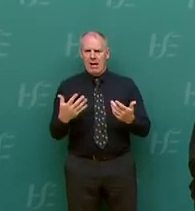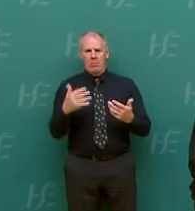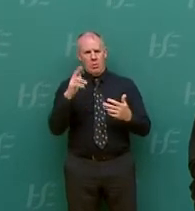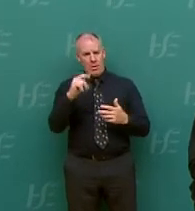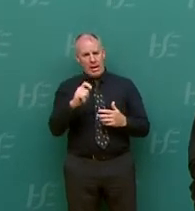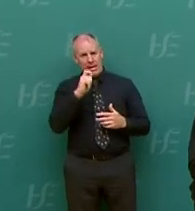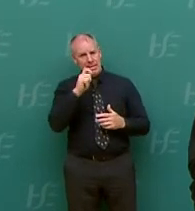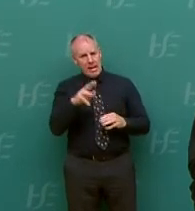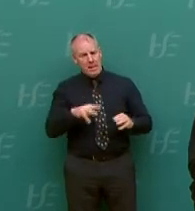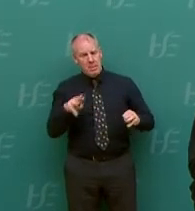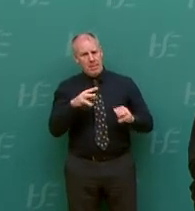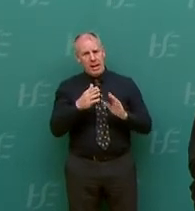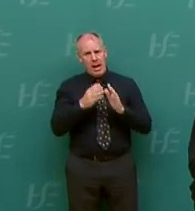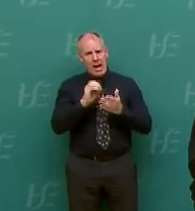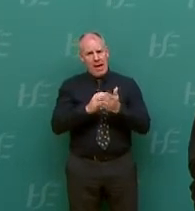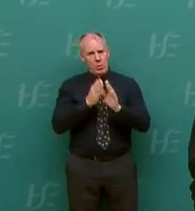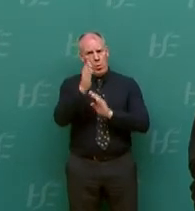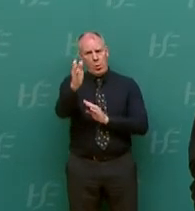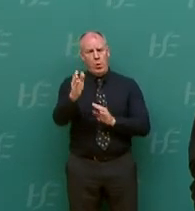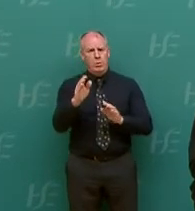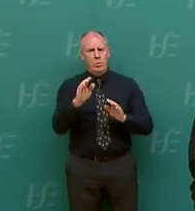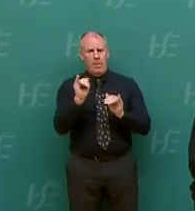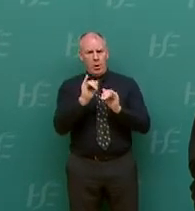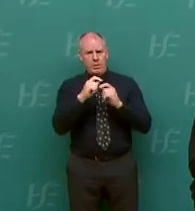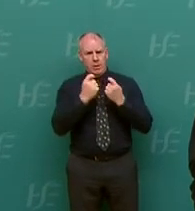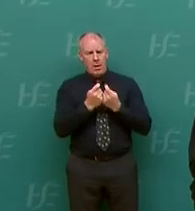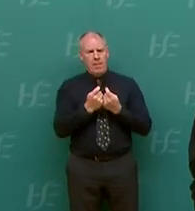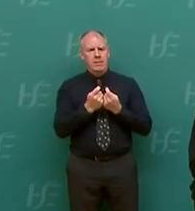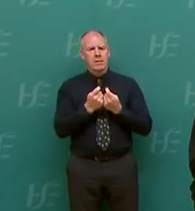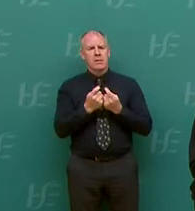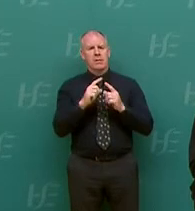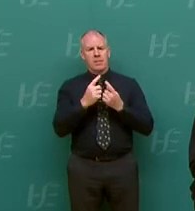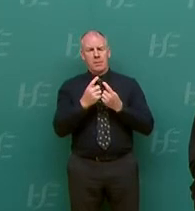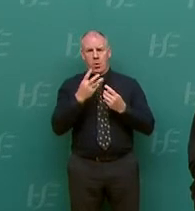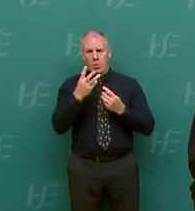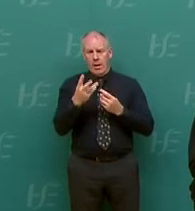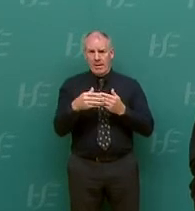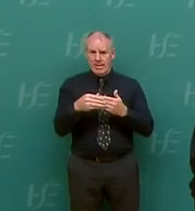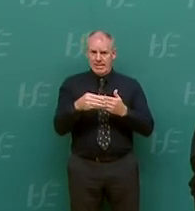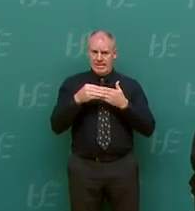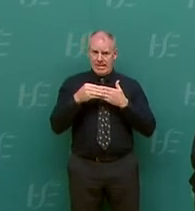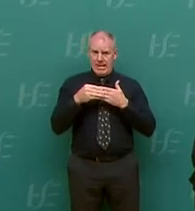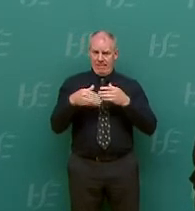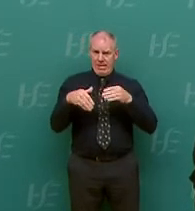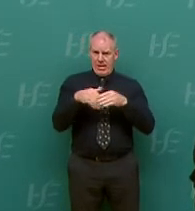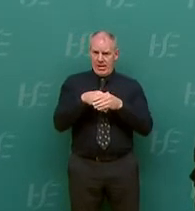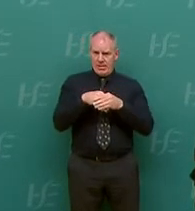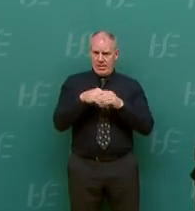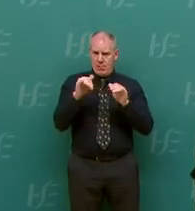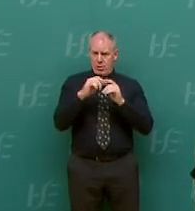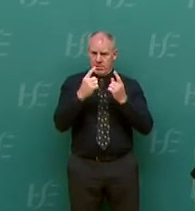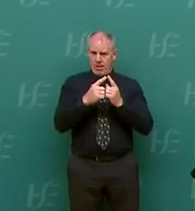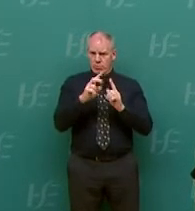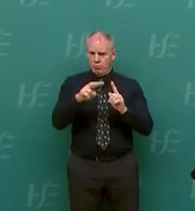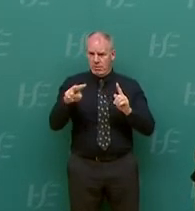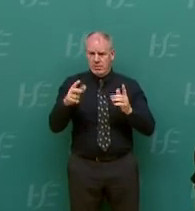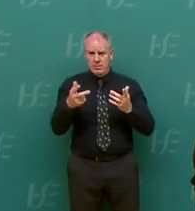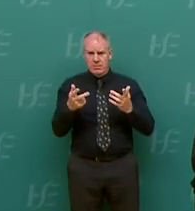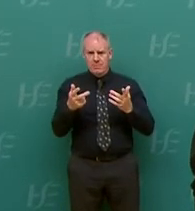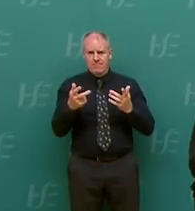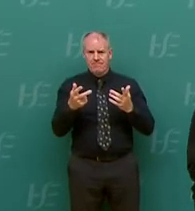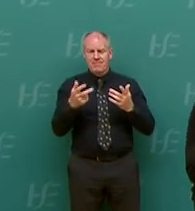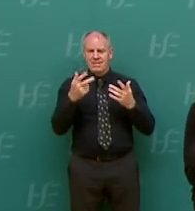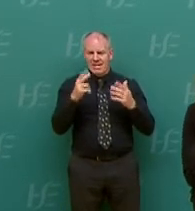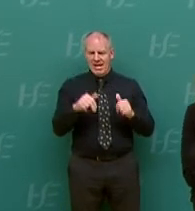have to go to emergency departments that they will be safe in those emergency departments where already